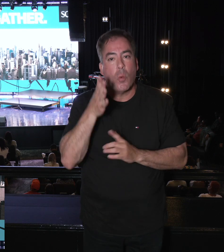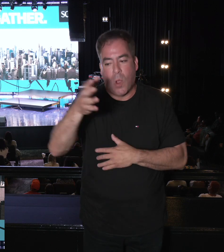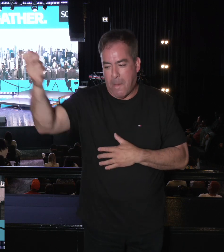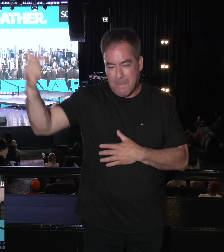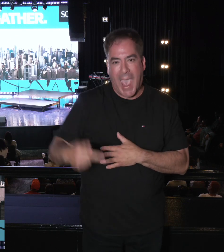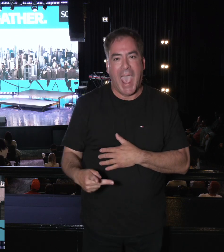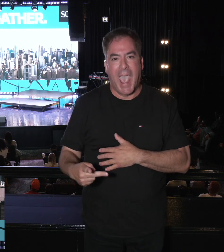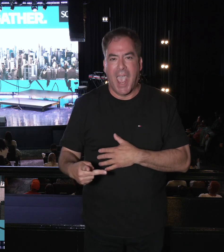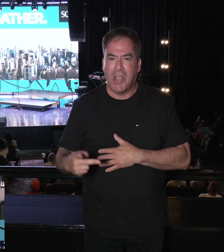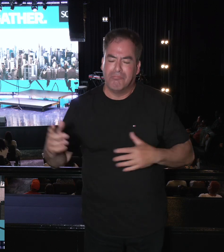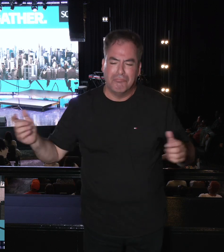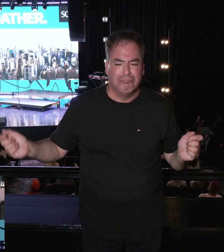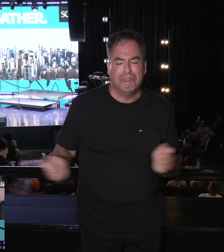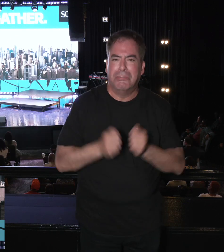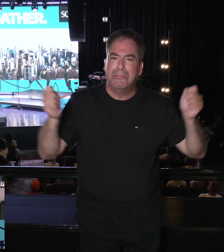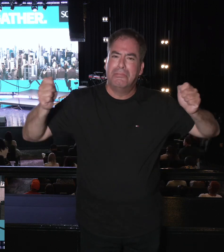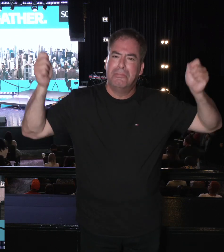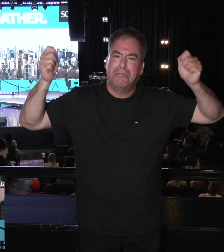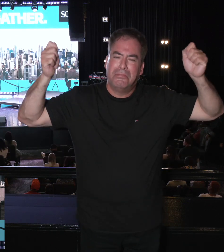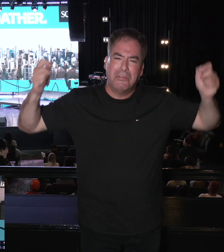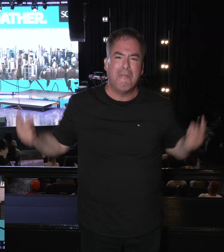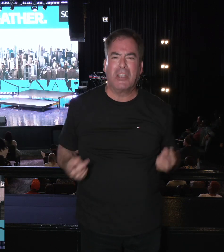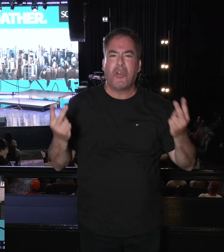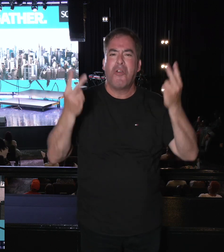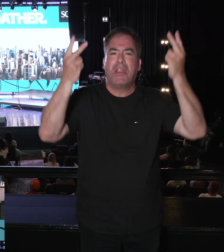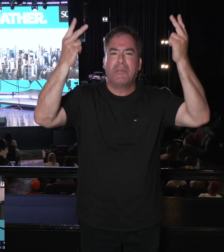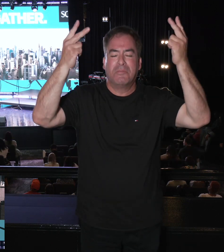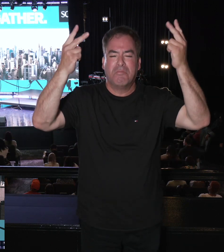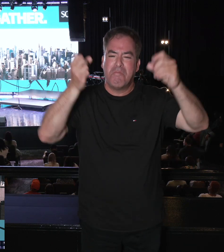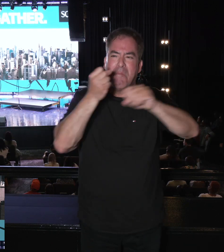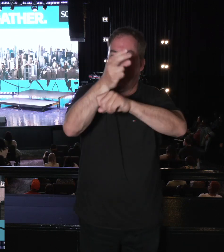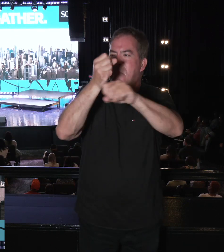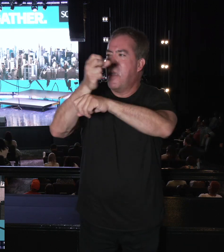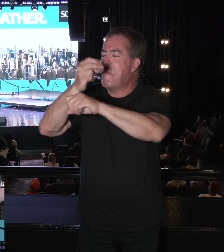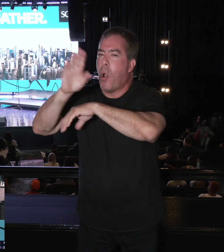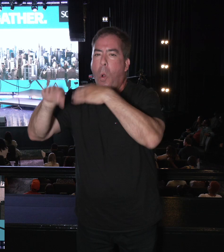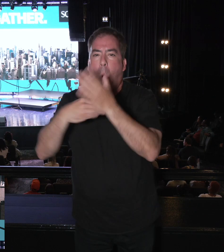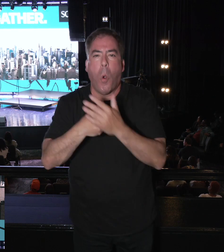returns in triumph over all his enemies. That's some good news.